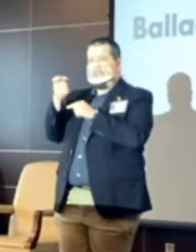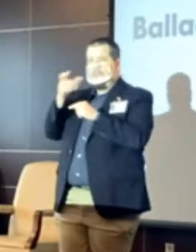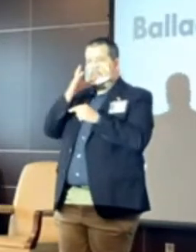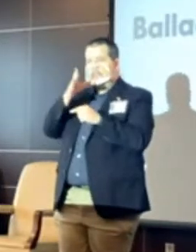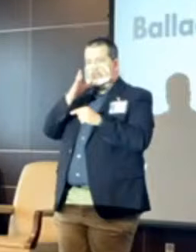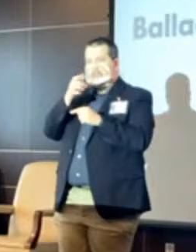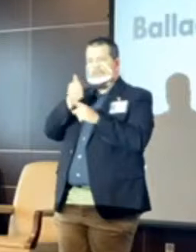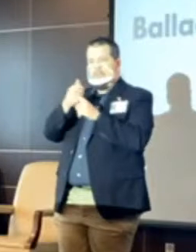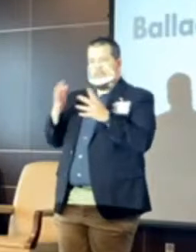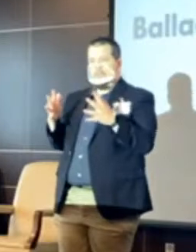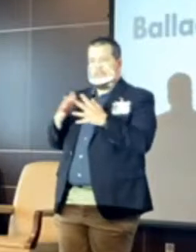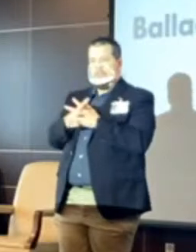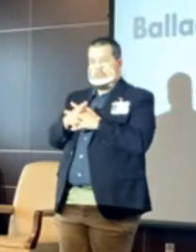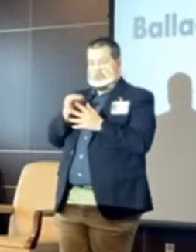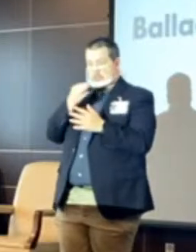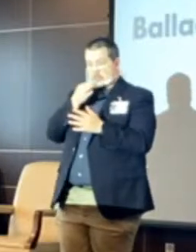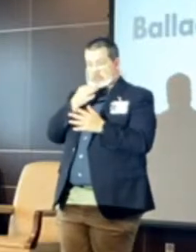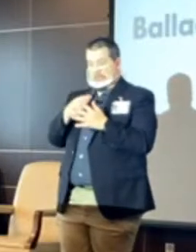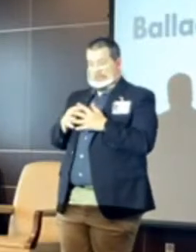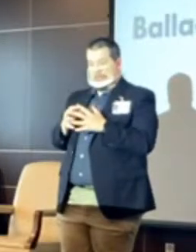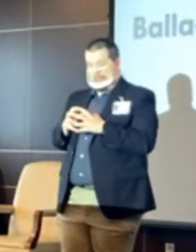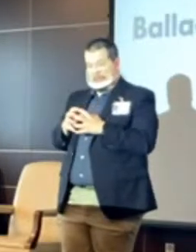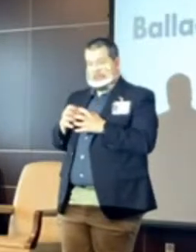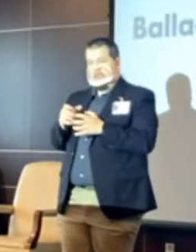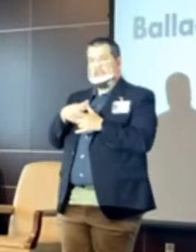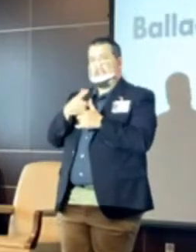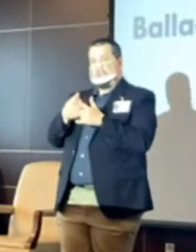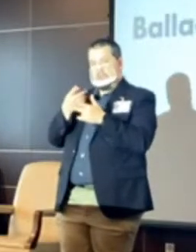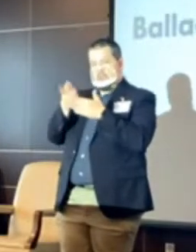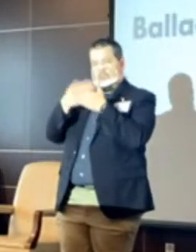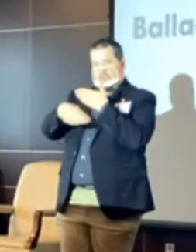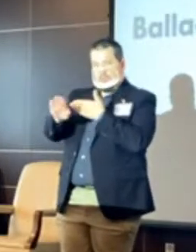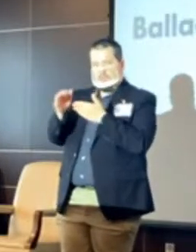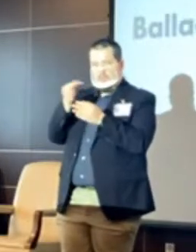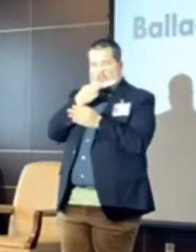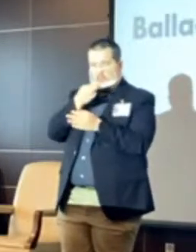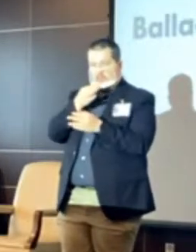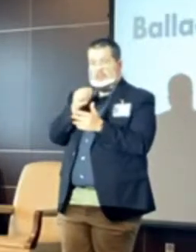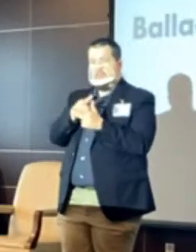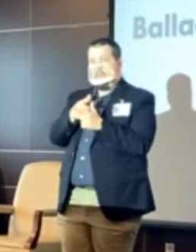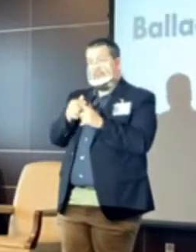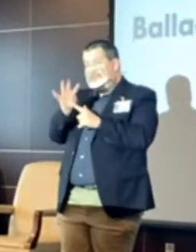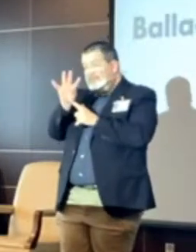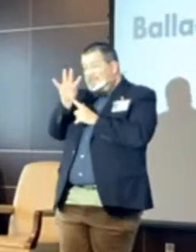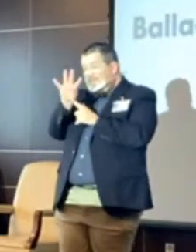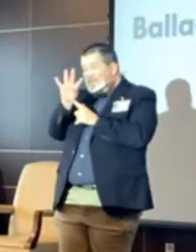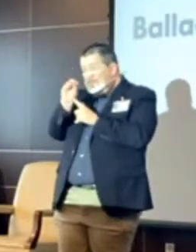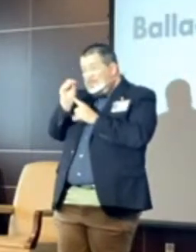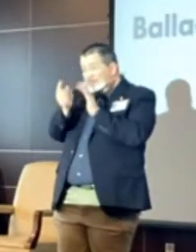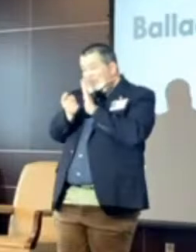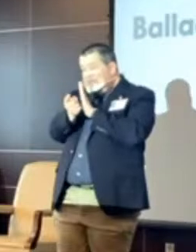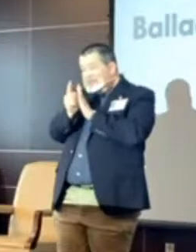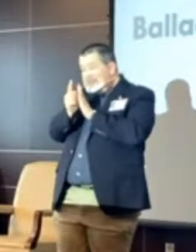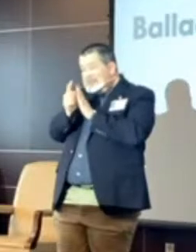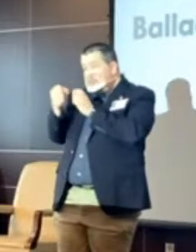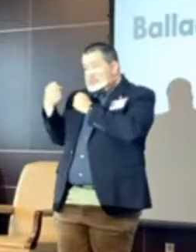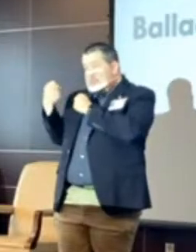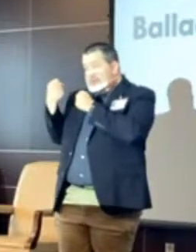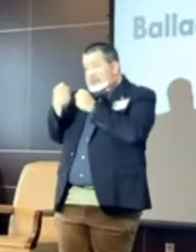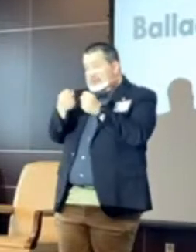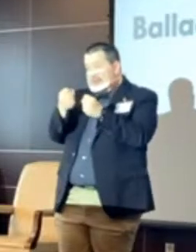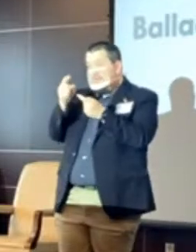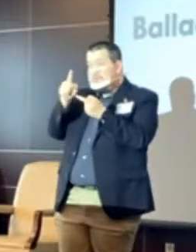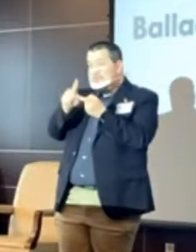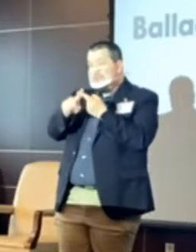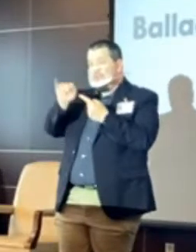and she was going into contractions, having contractions going into labor. It's a 40-minute ride from where she was